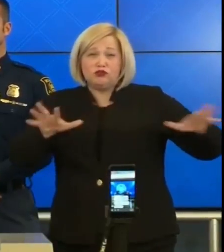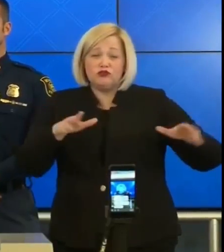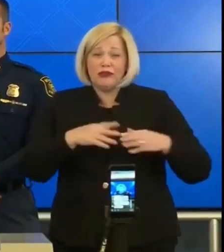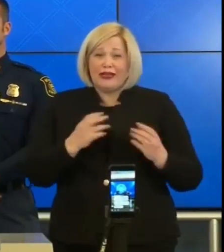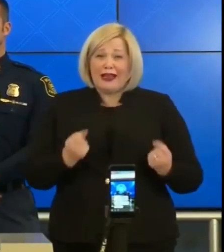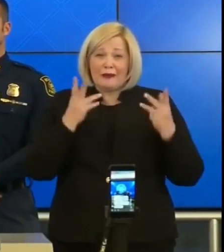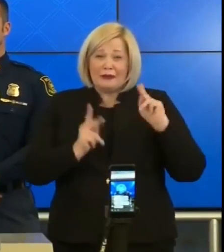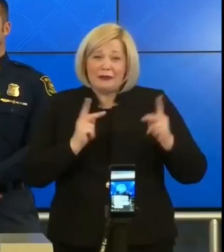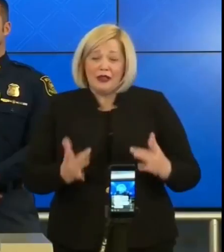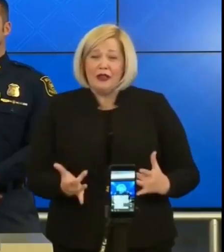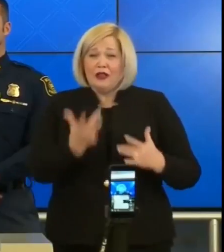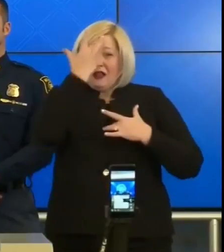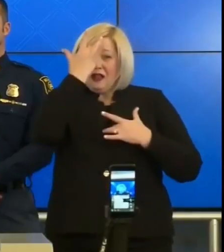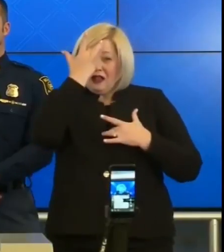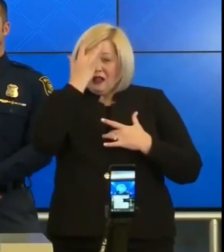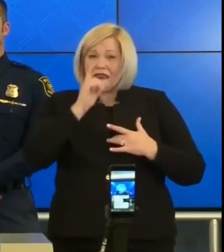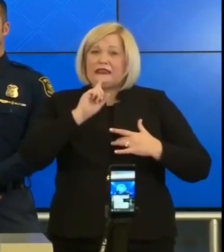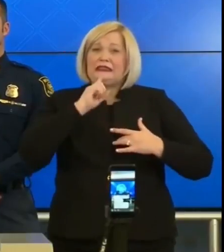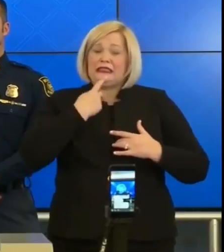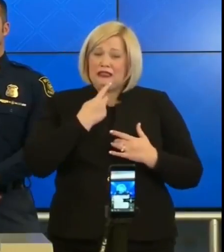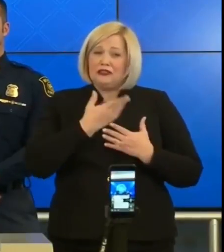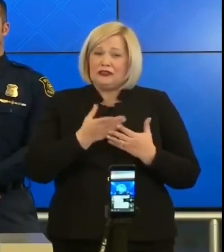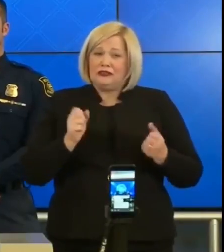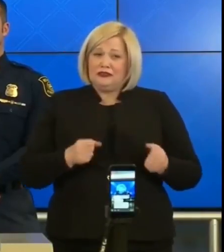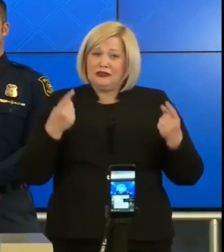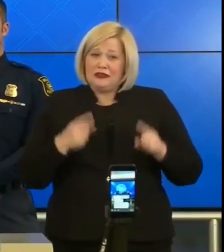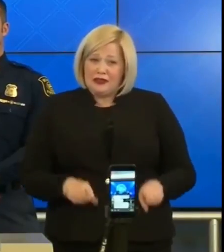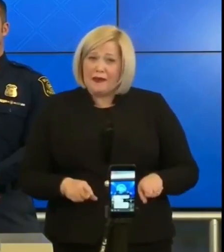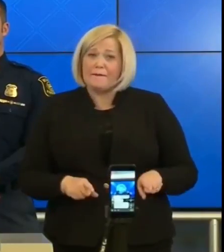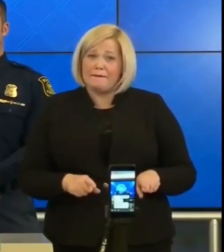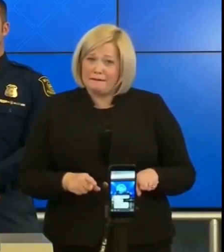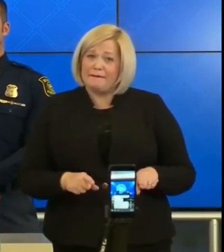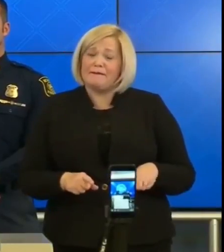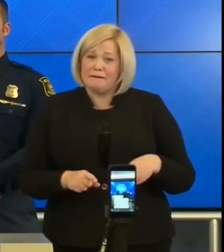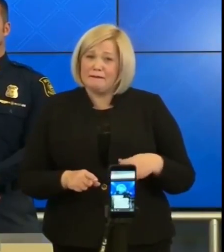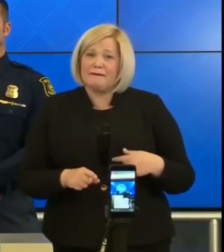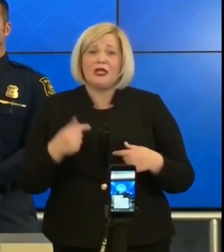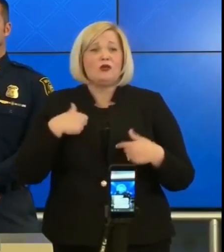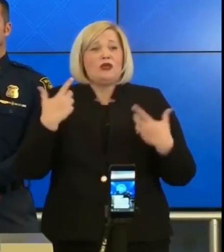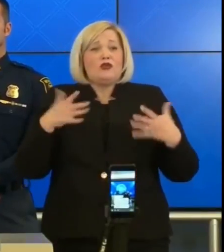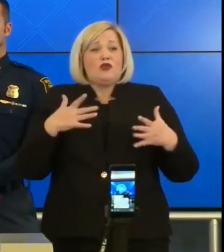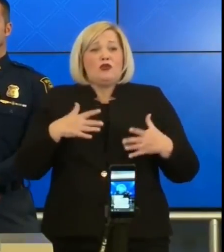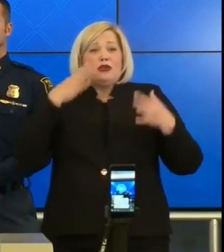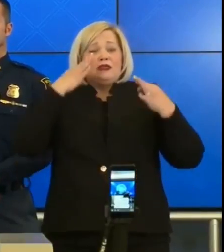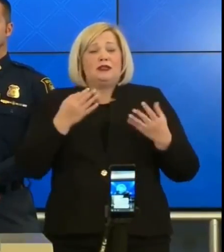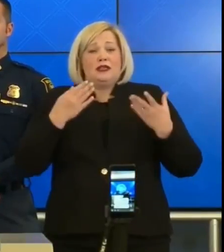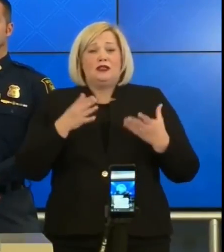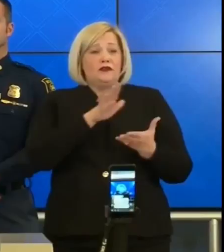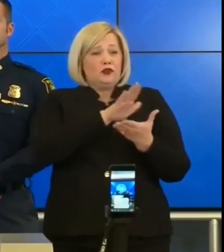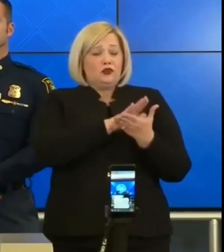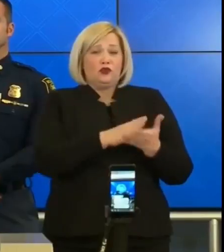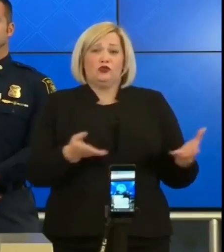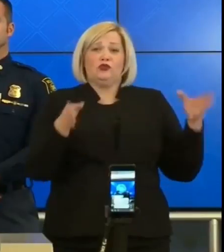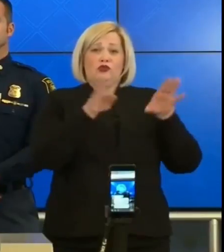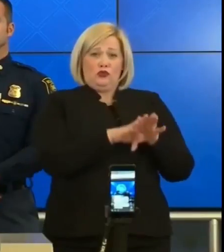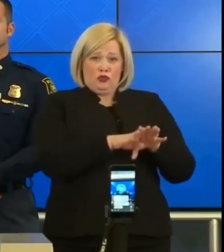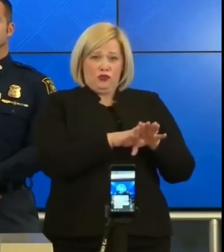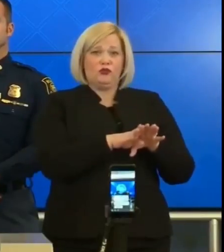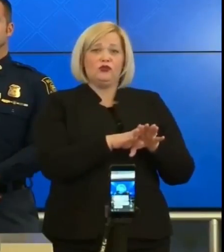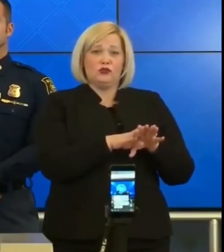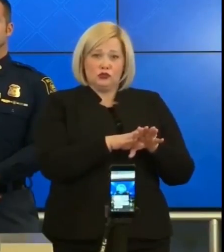infected, there will be serious consequences. We already made the important decision to close school